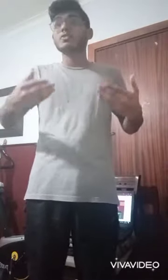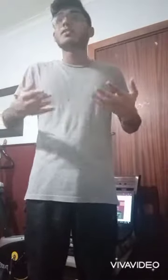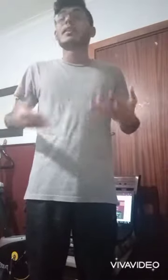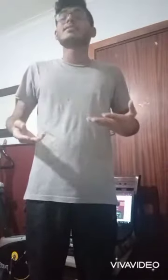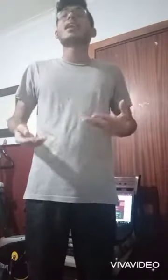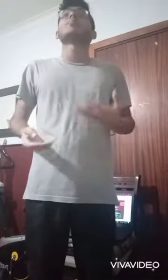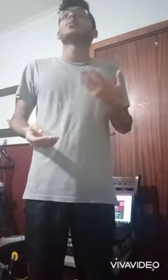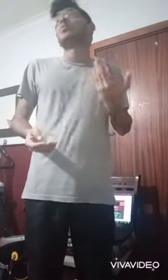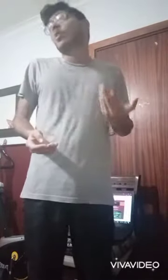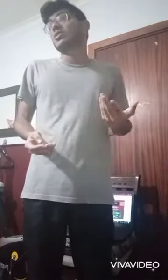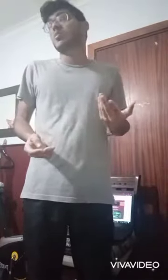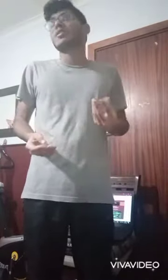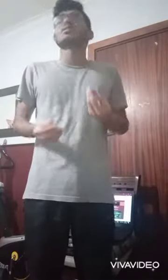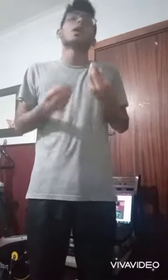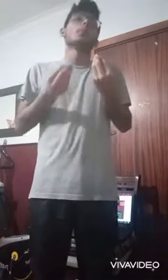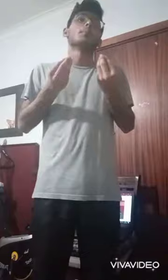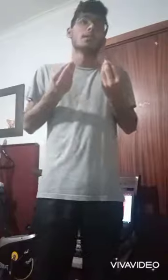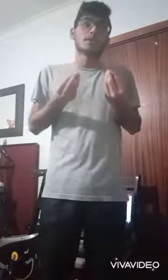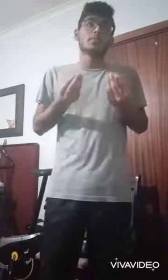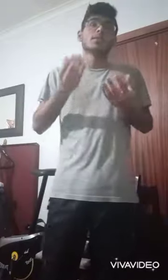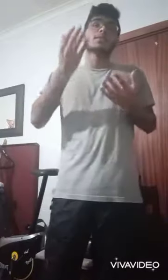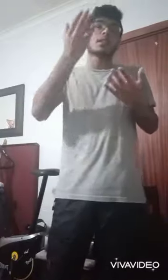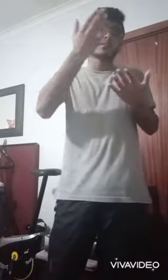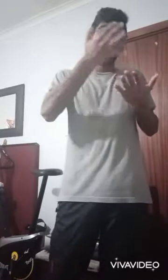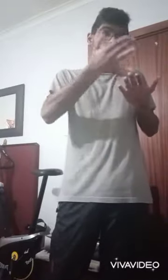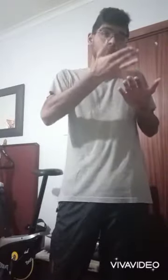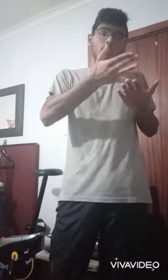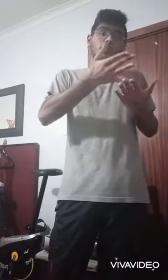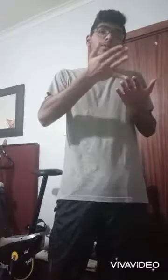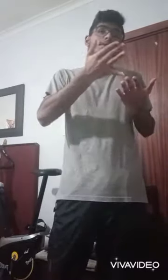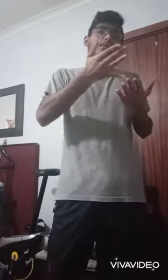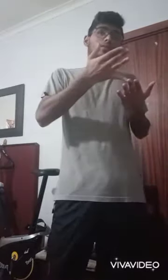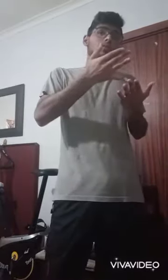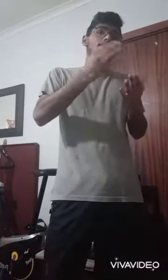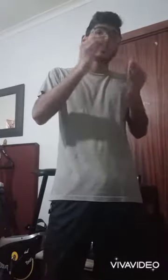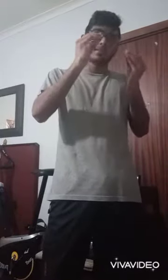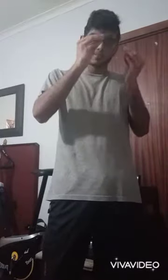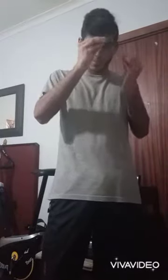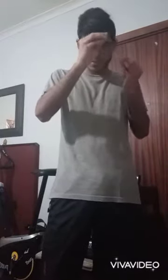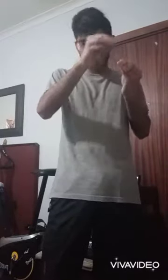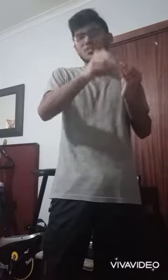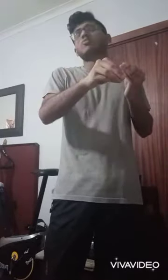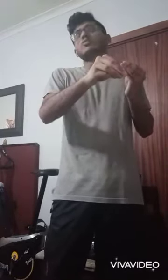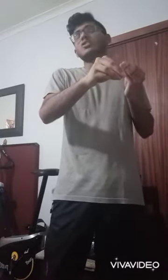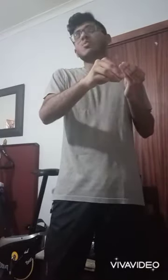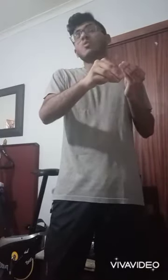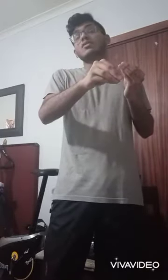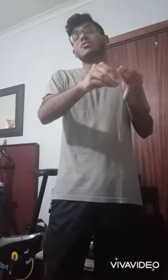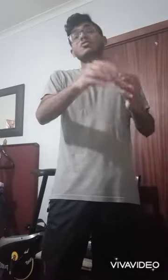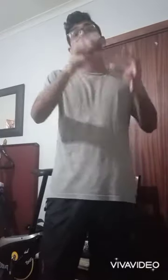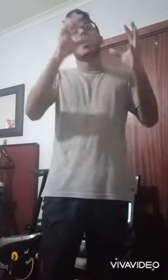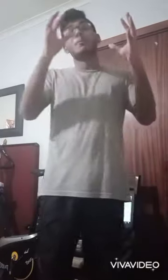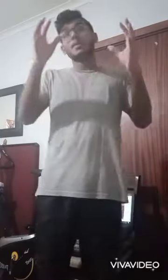eventually ends up in water bodies. That means that all of the rivers and seas that has been disposed into